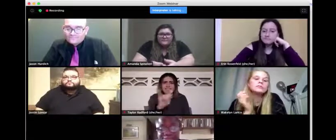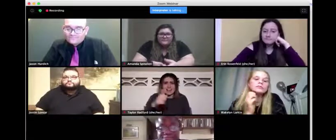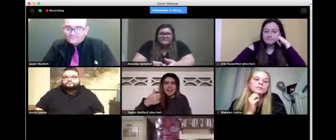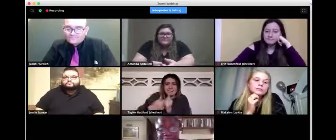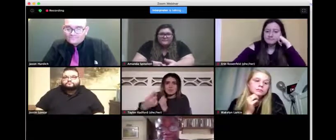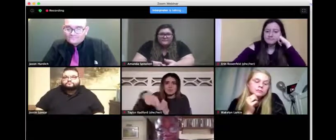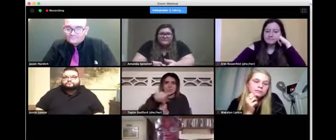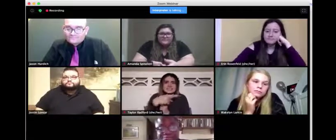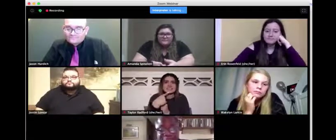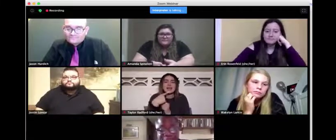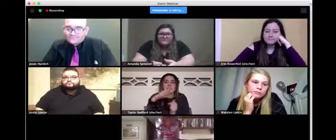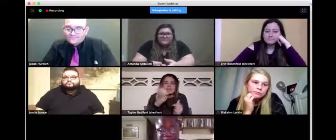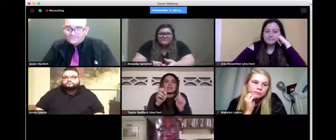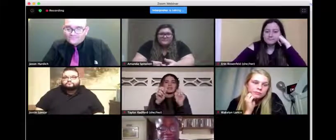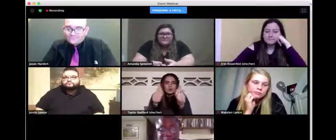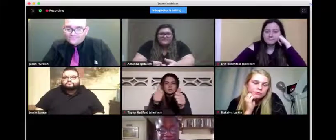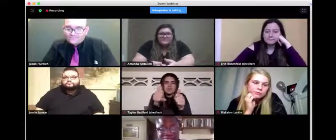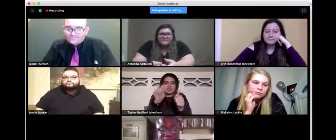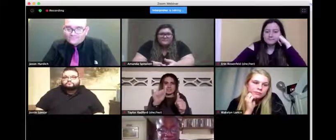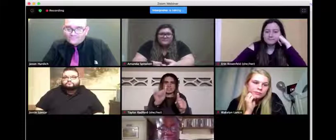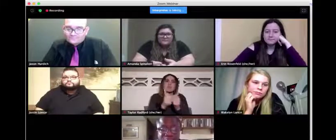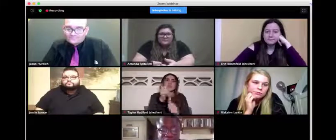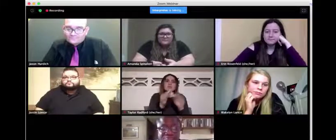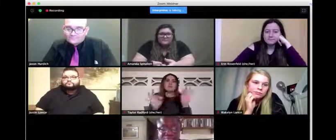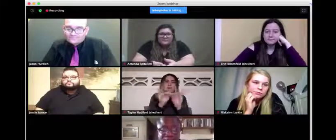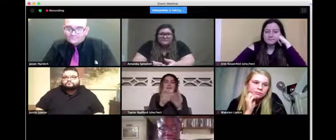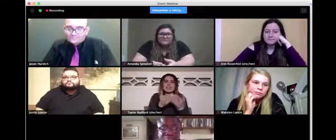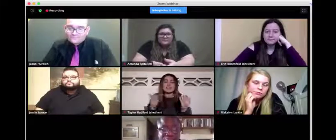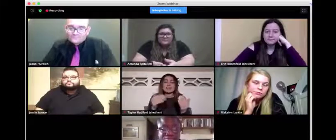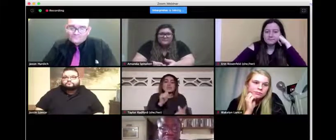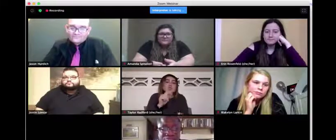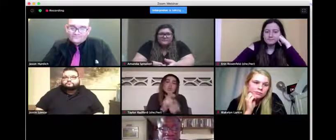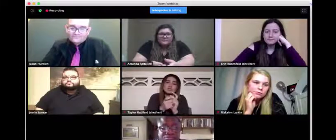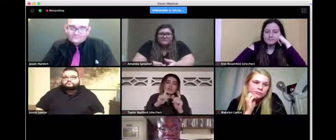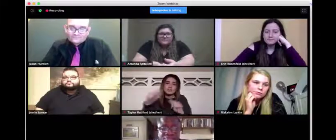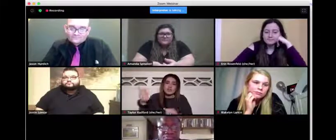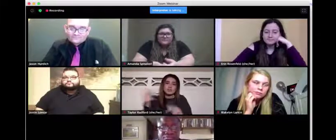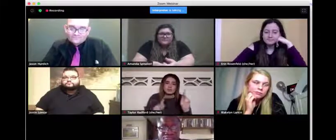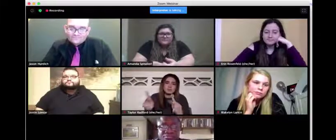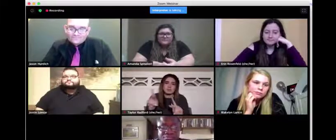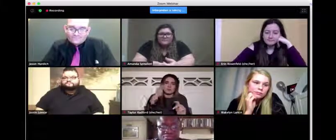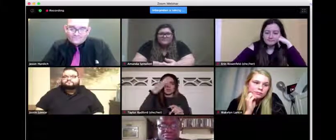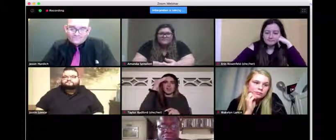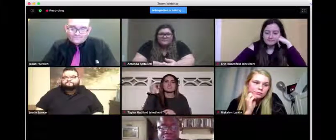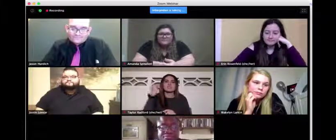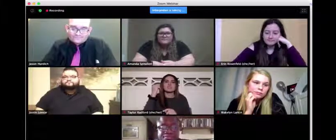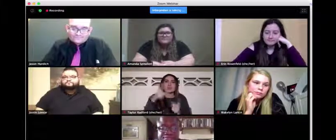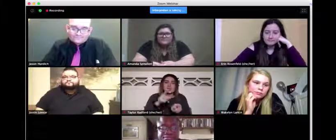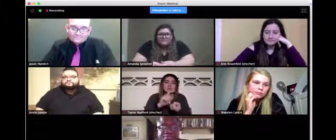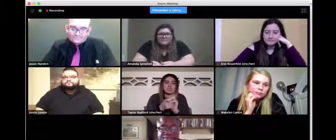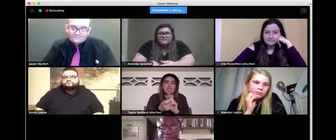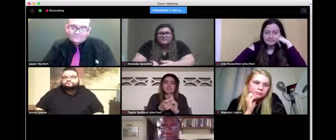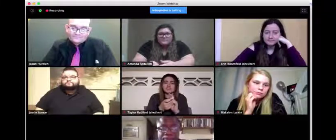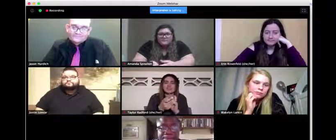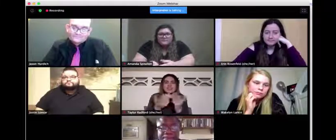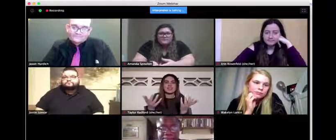is don't change who you are for other people. Because, if you change who you are, then that's going to just be bad. Don't let